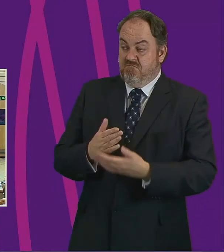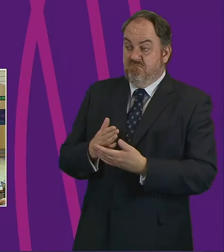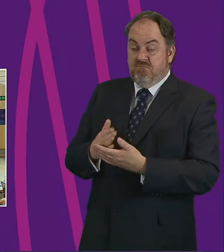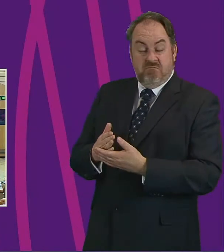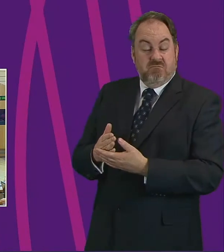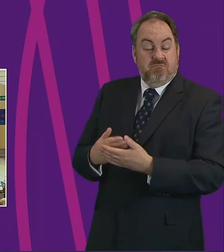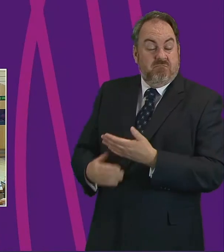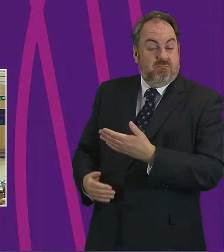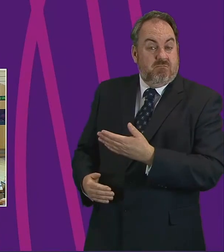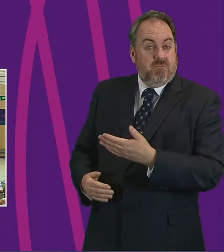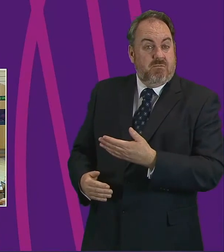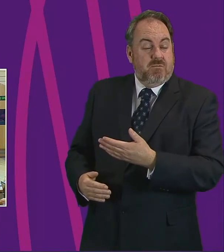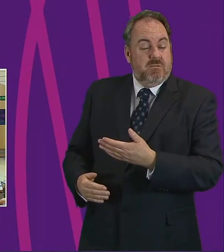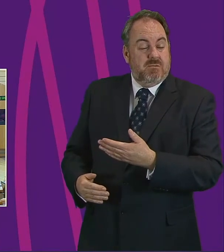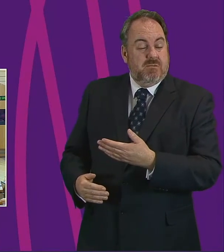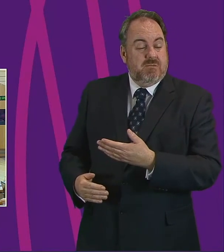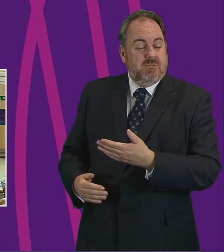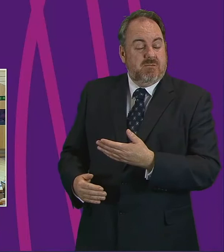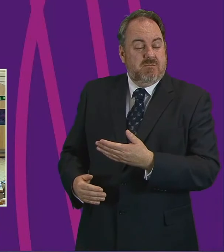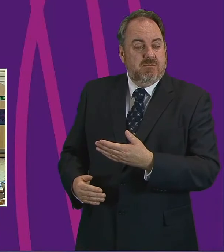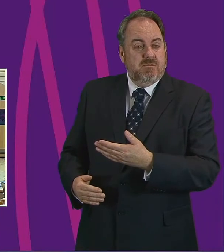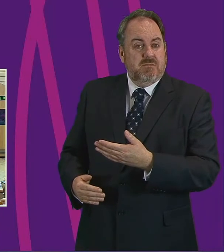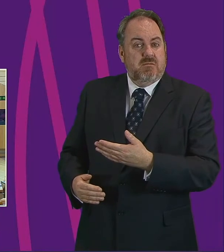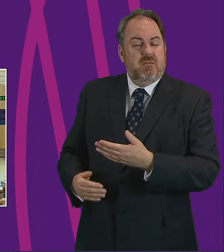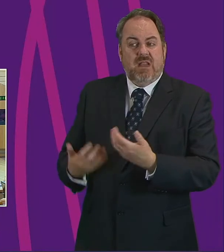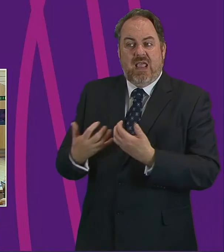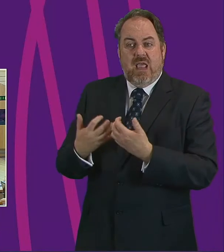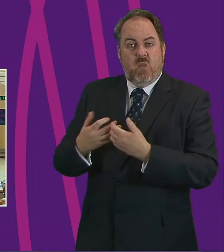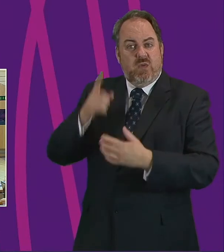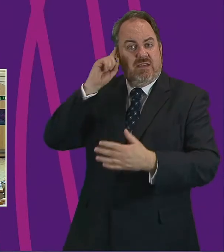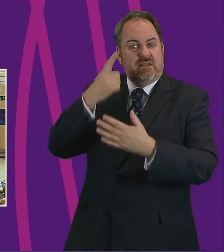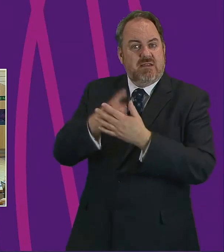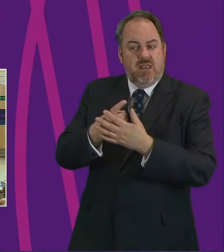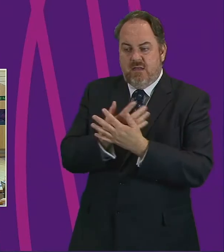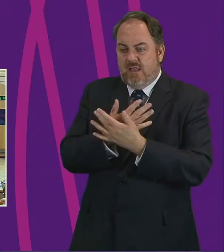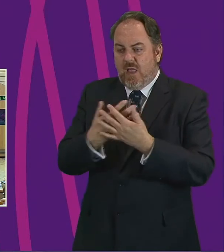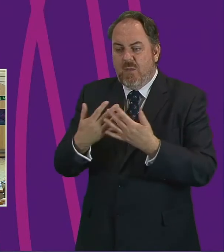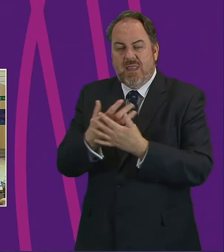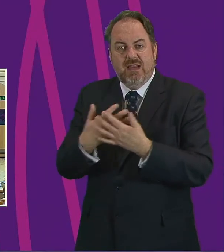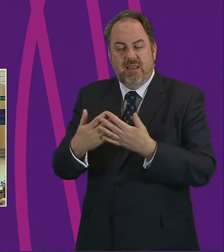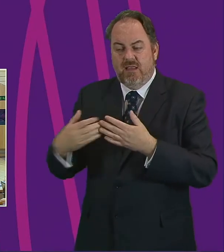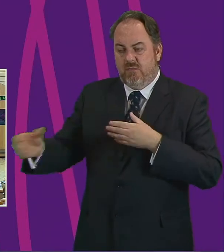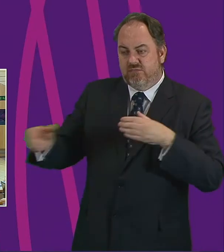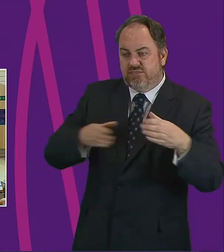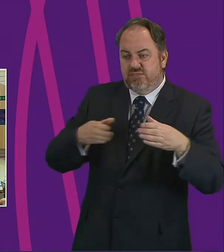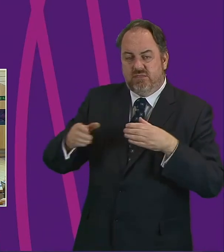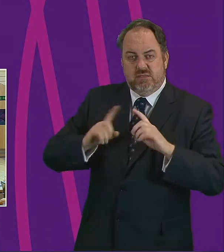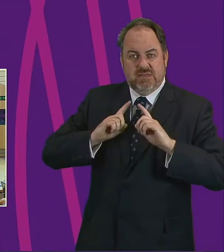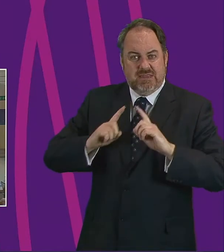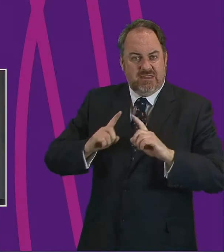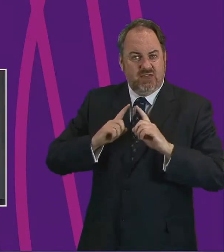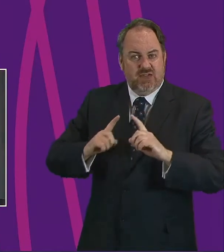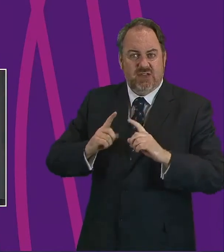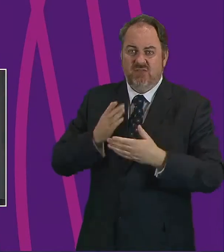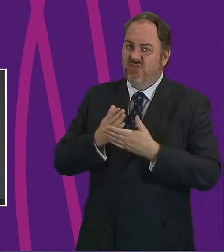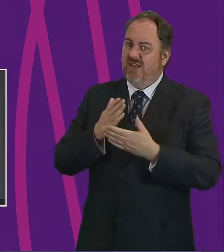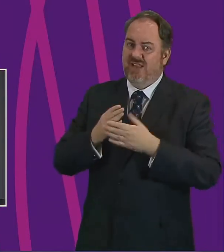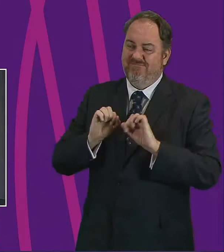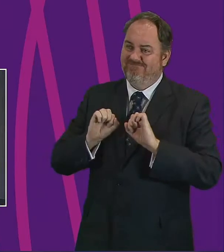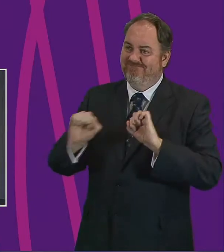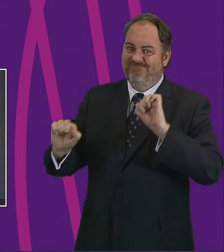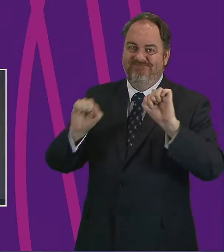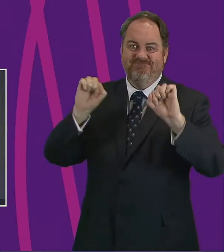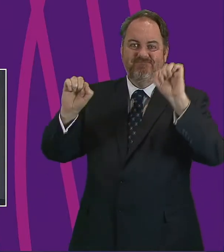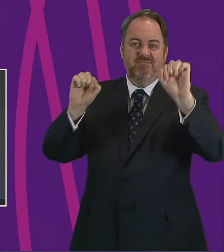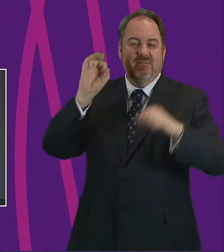Officer, the judgment on the need for local teachers to supplement the existing workforce will be a decision very much